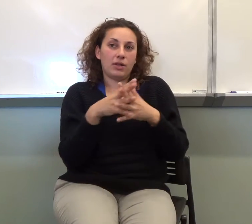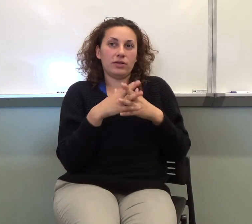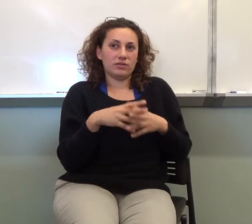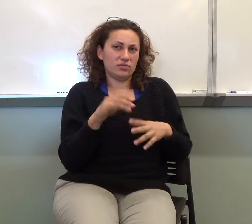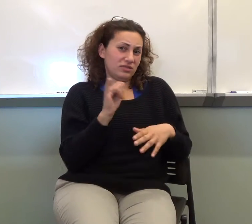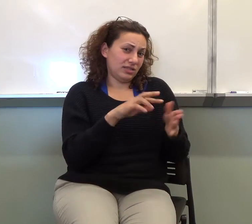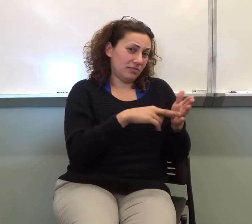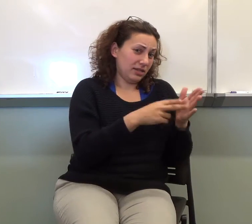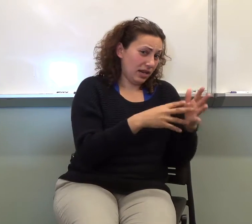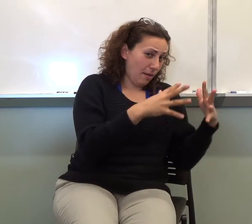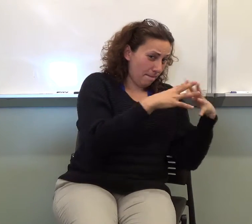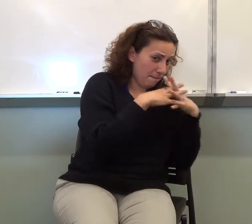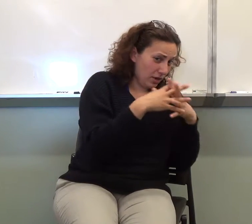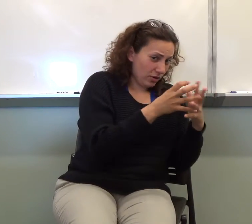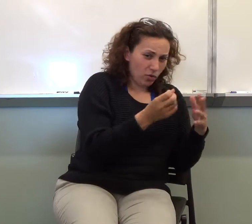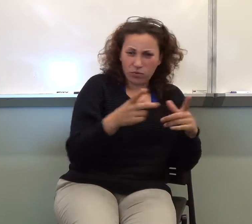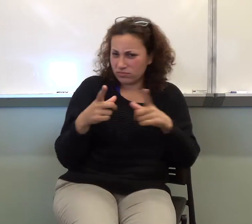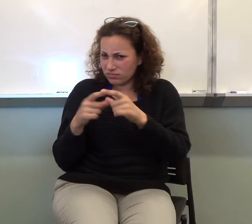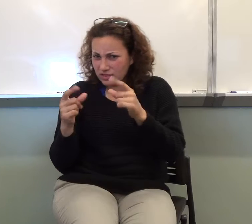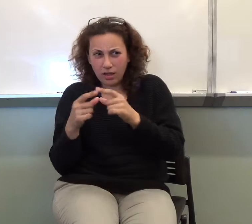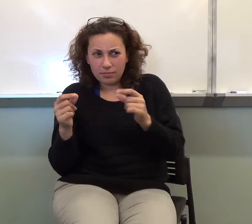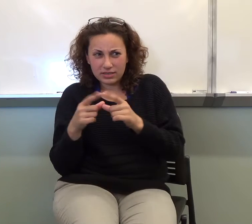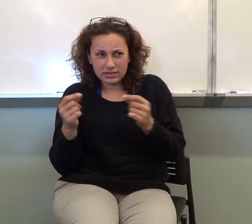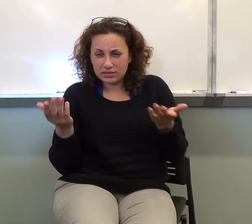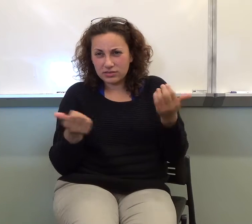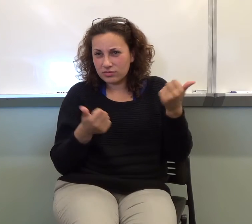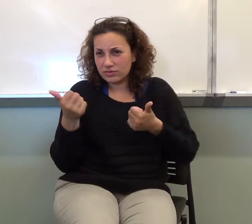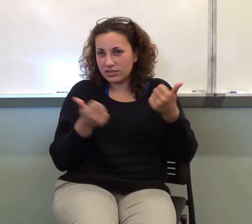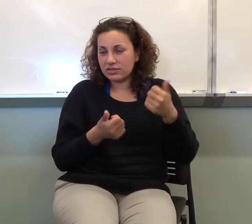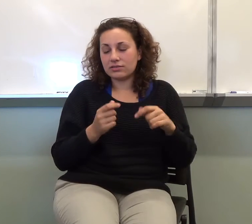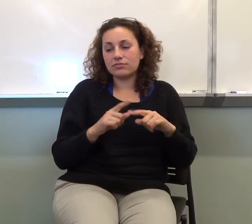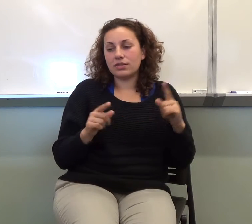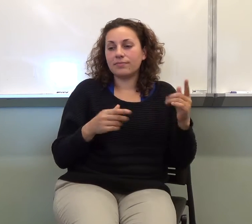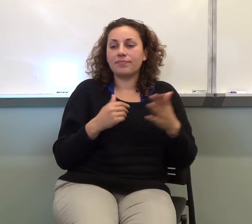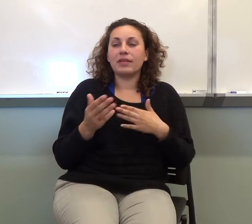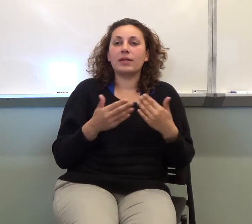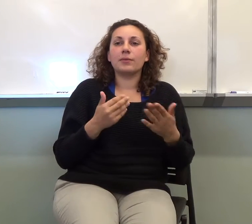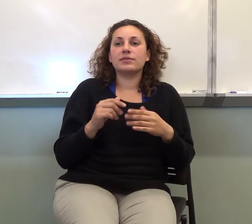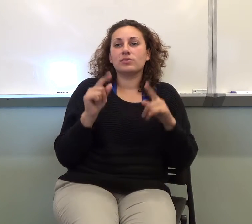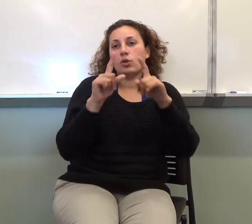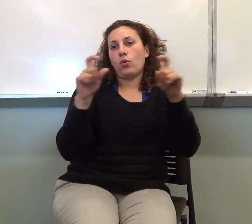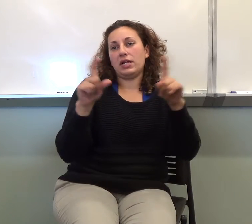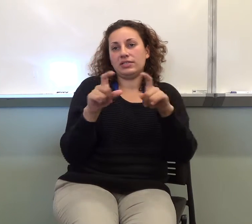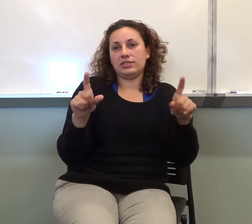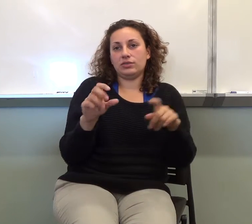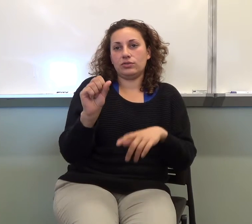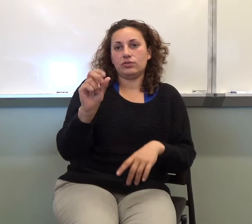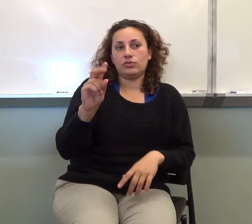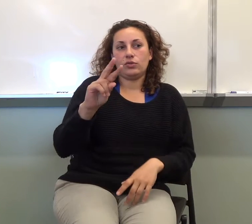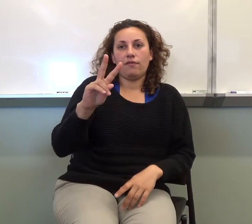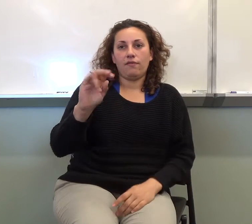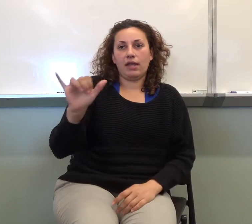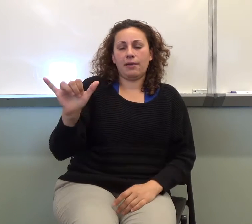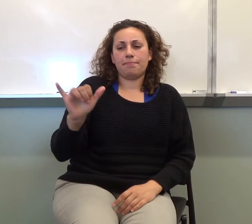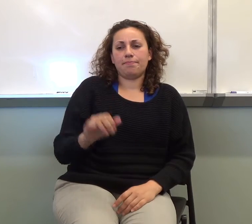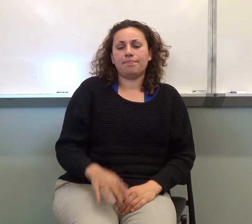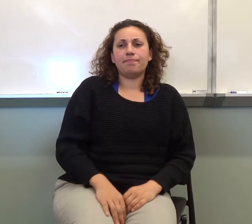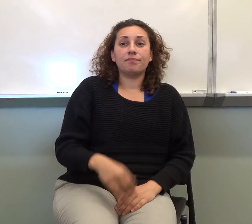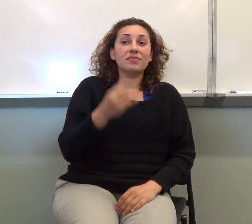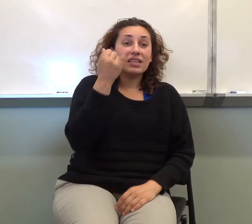know, where do you put it? All right, questions they ask are this. What is the probability that randomly selected cars